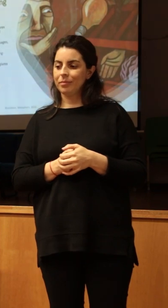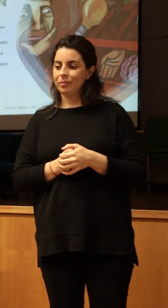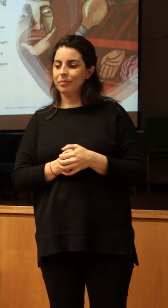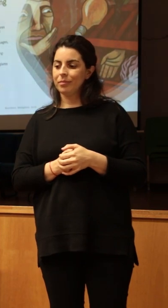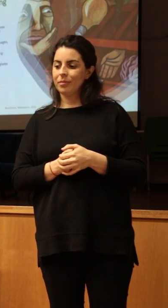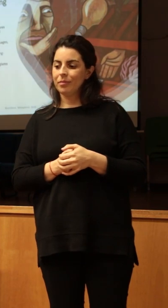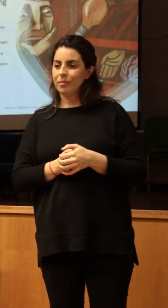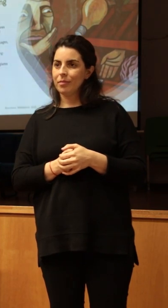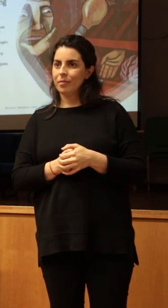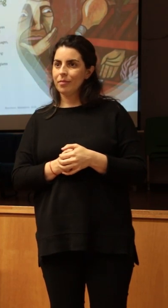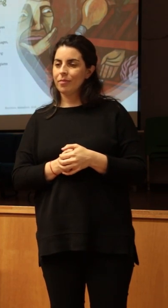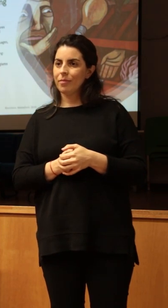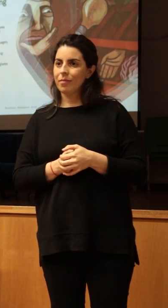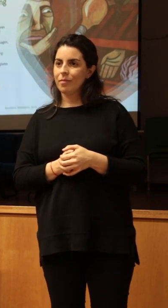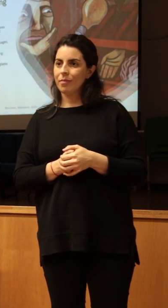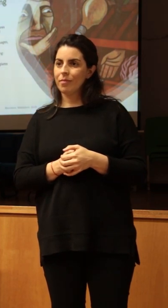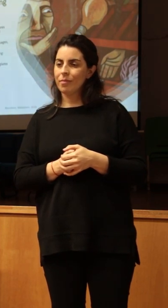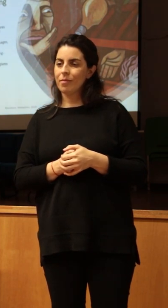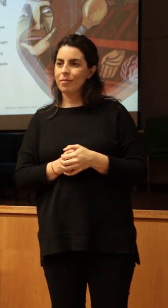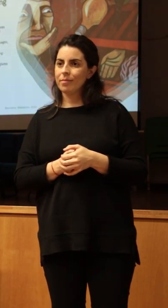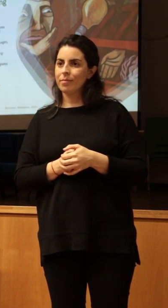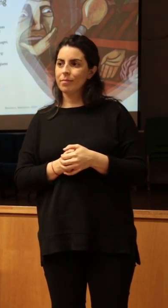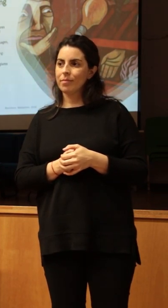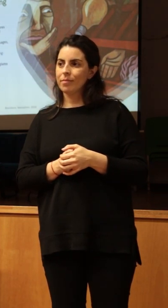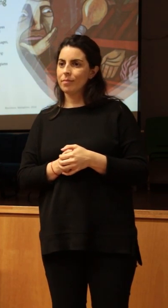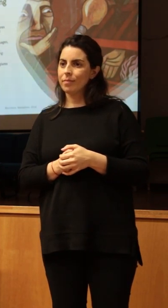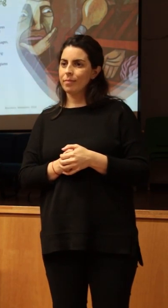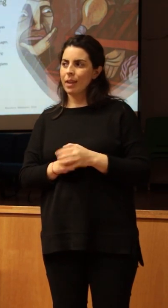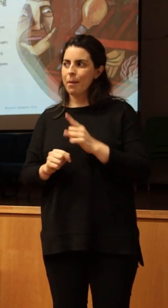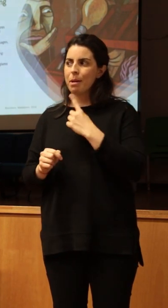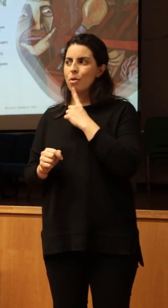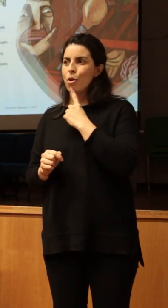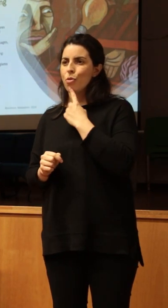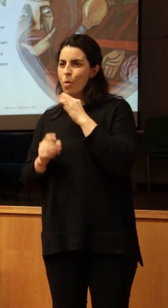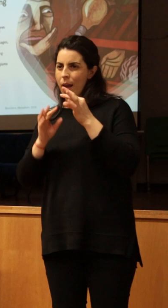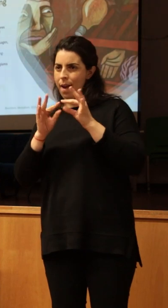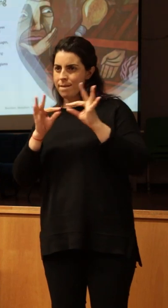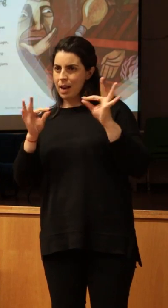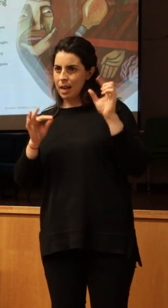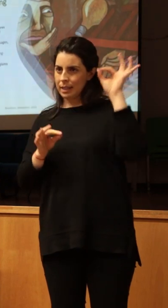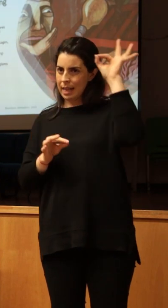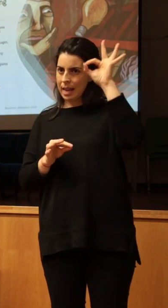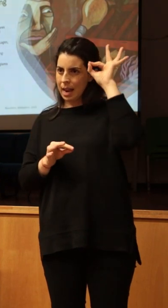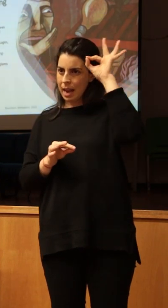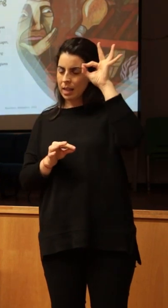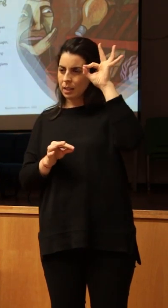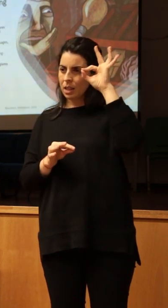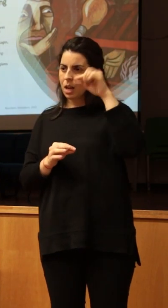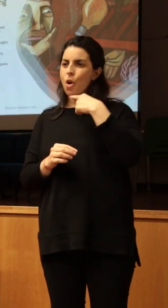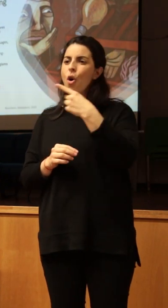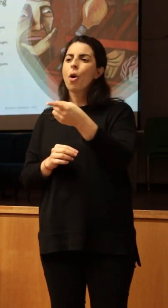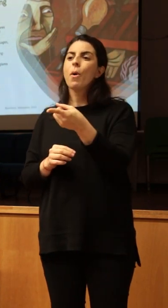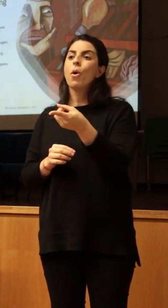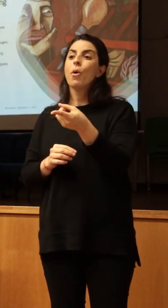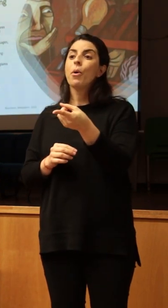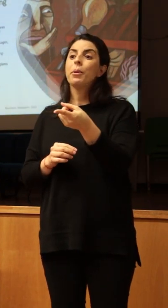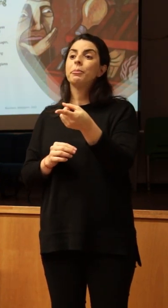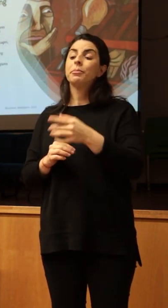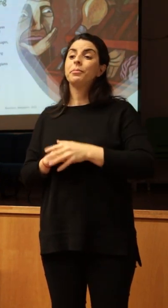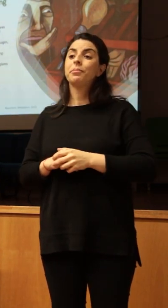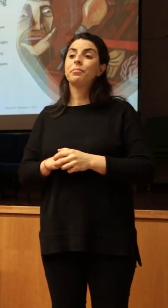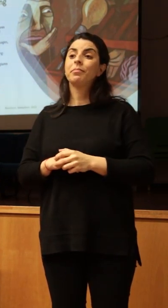Because if someone is like. Well, somebody if you say, can you be angrier, for example, or can you ¿Cómo? Run faster? ¿Cómo?